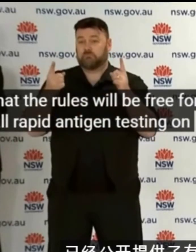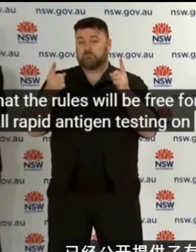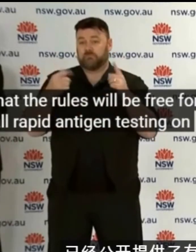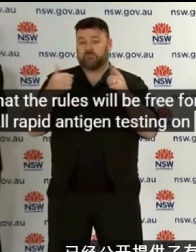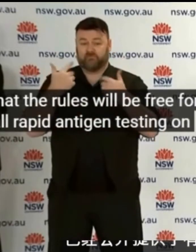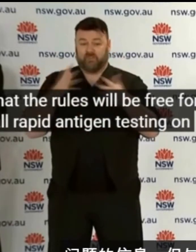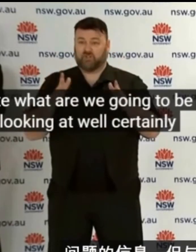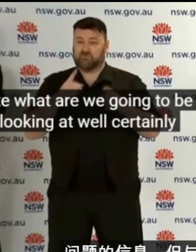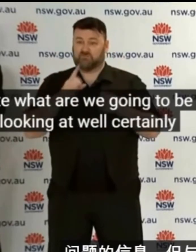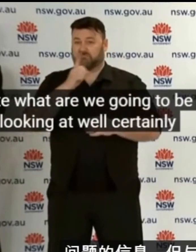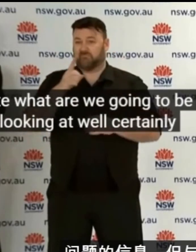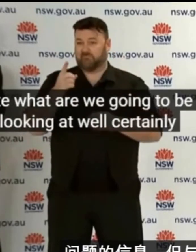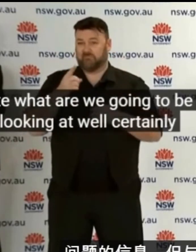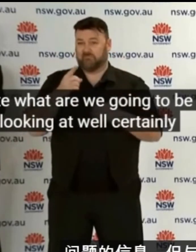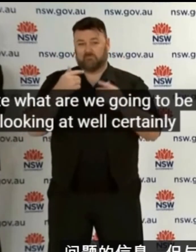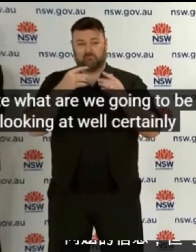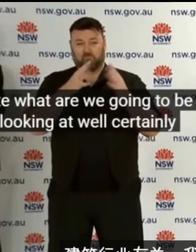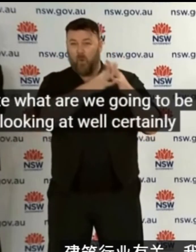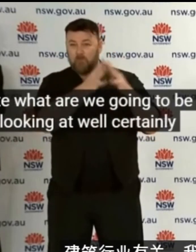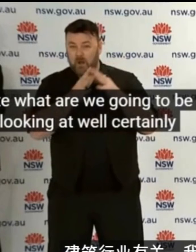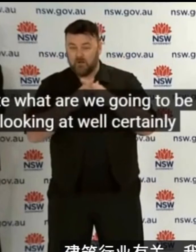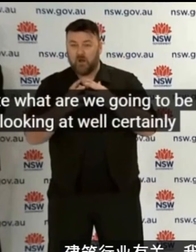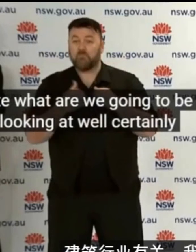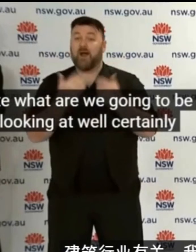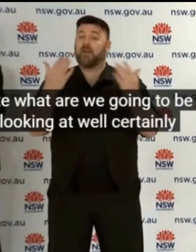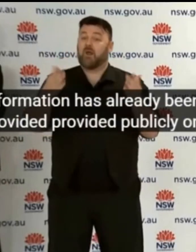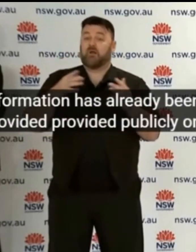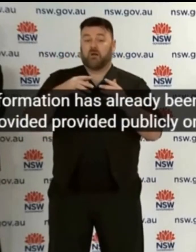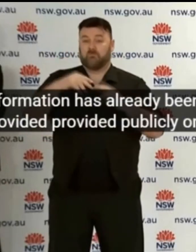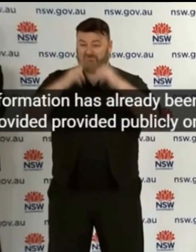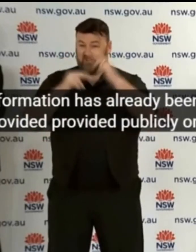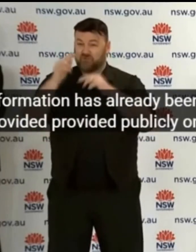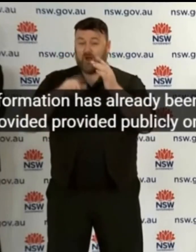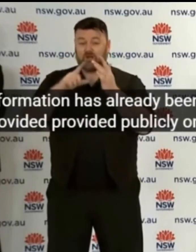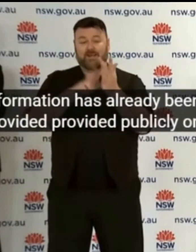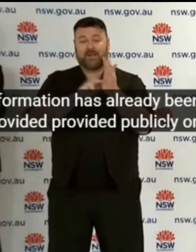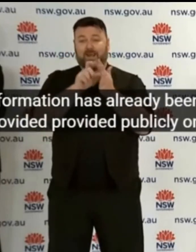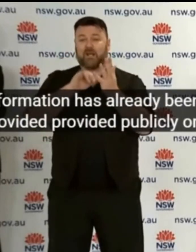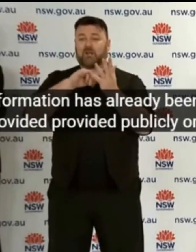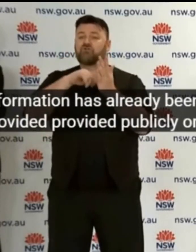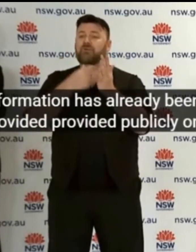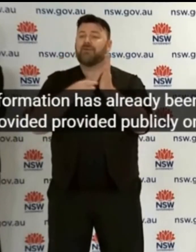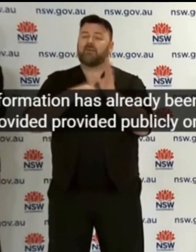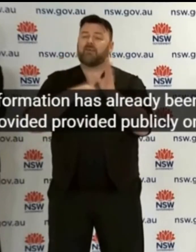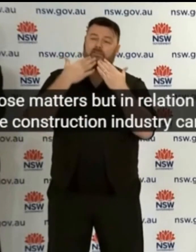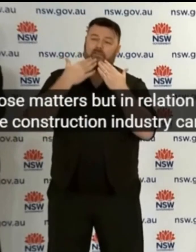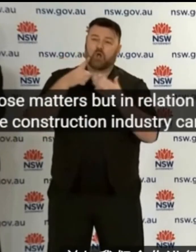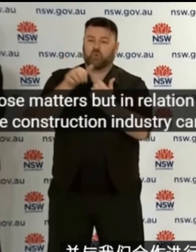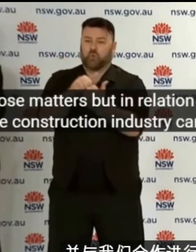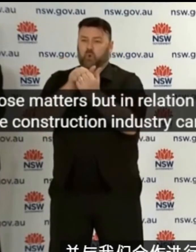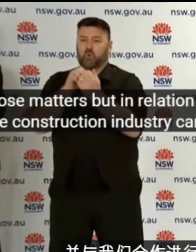matters, but in relation to the construction industry, can I thank the industry for working closely with government and for working with us to